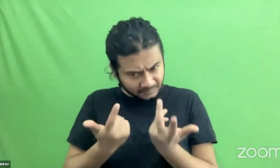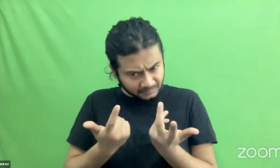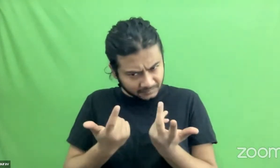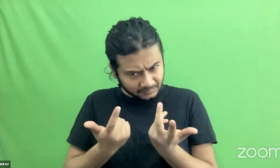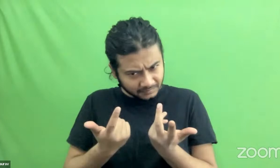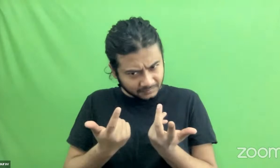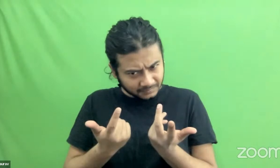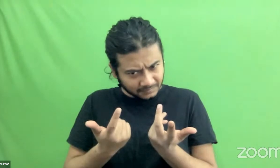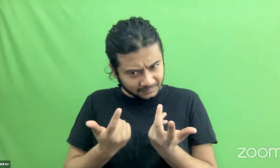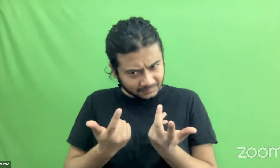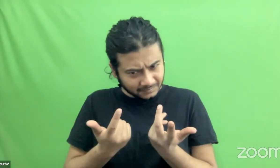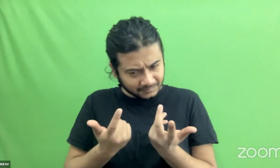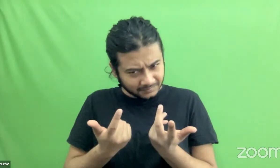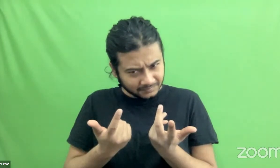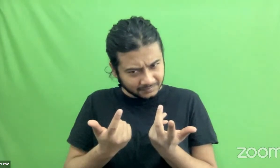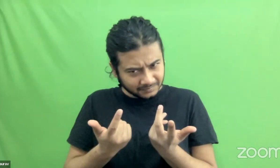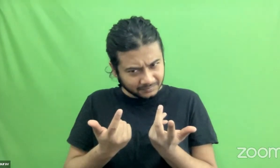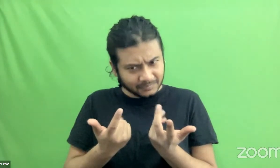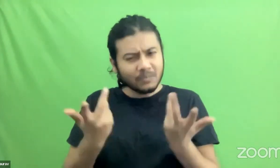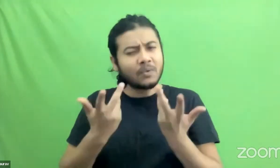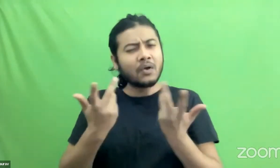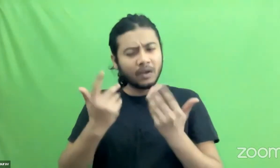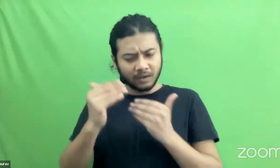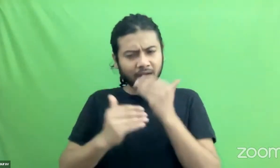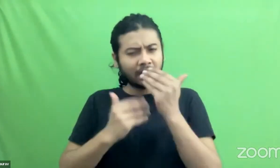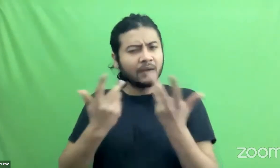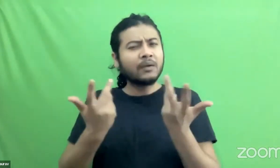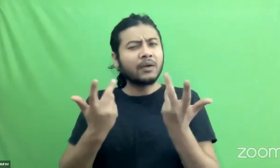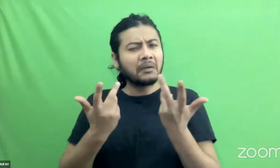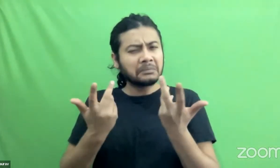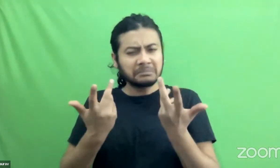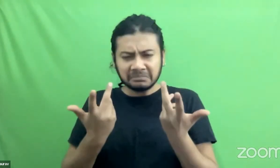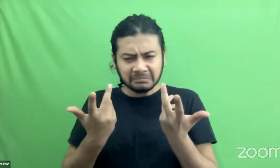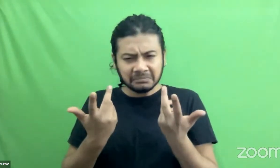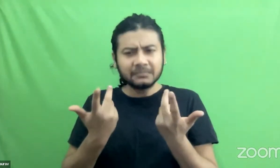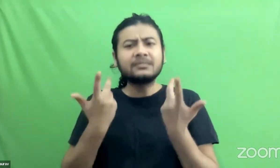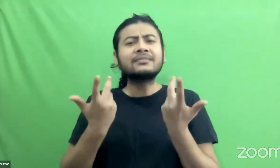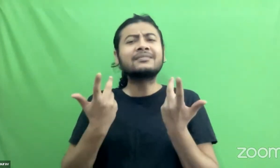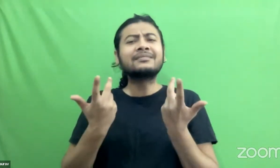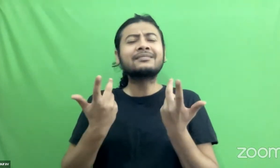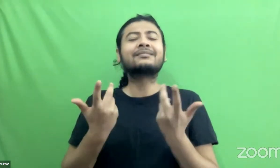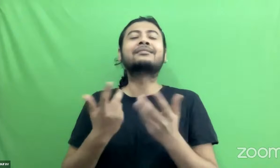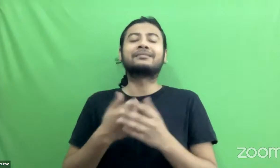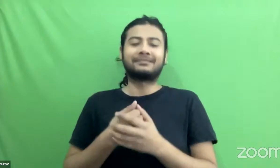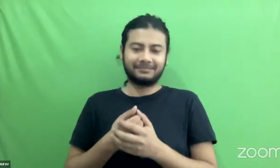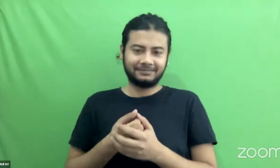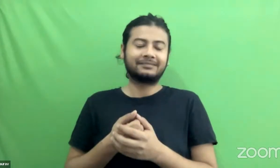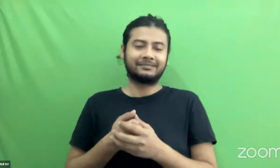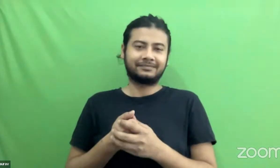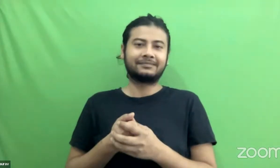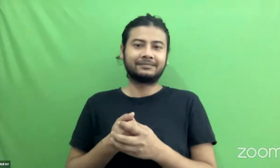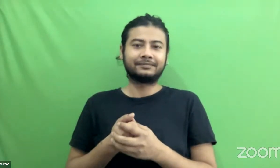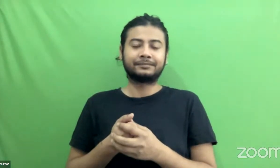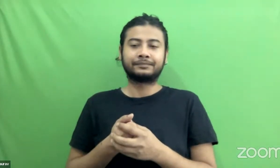So we have, as many classes we are discussing that this is not the first time I have taken